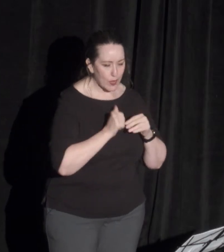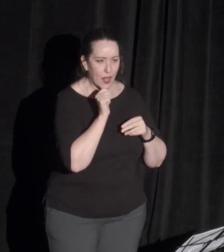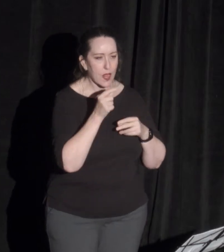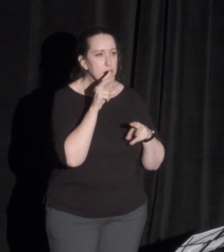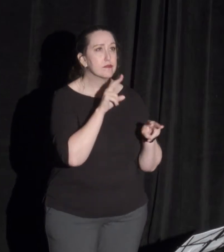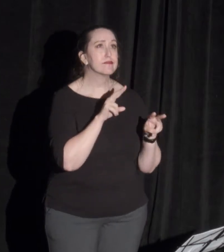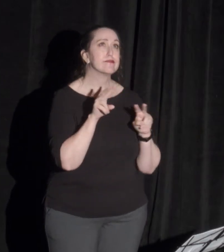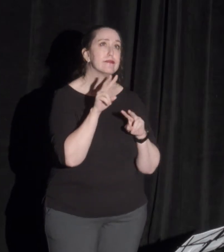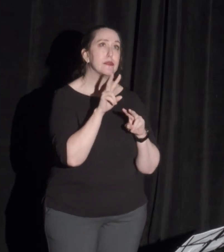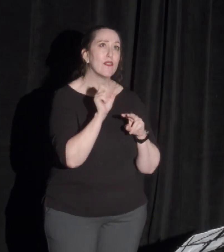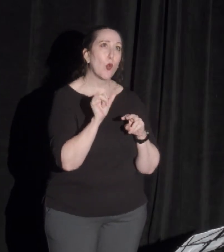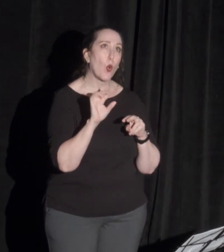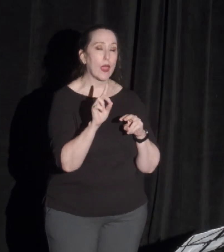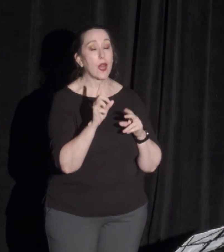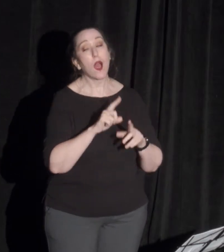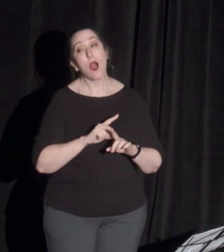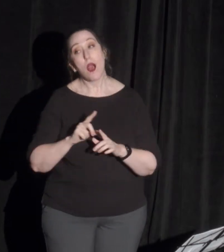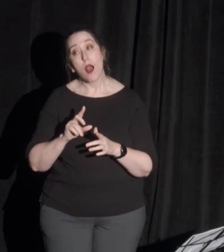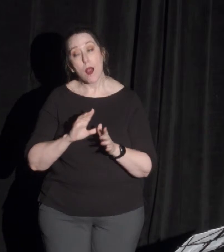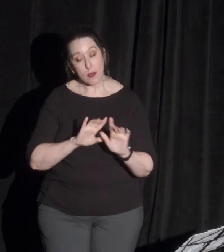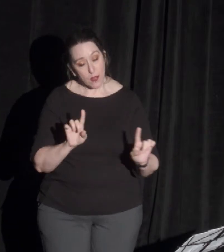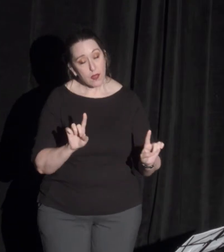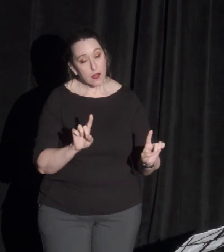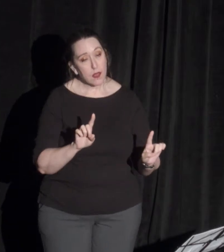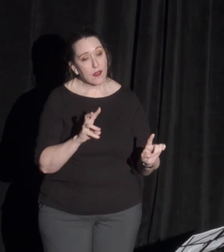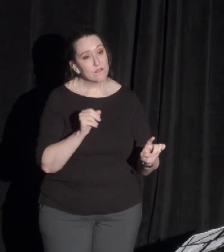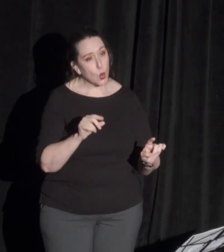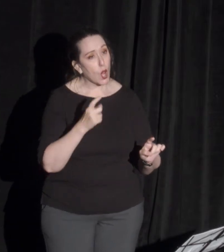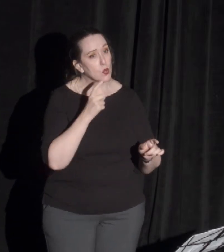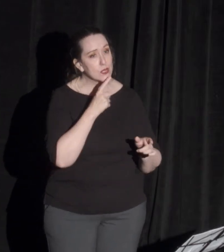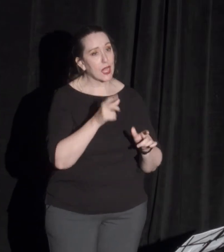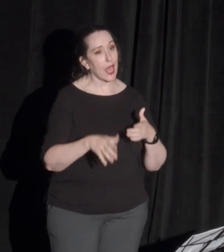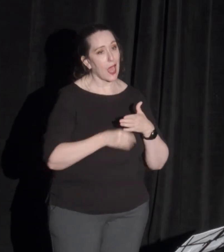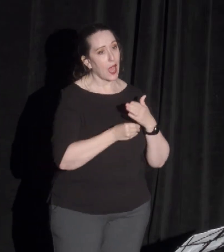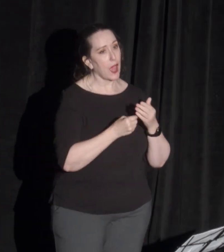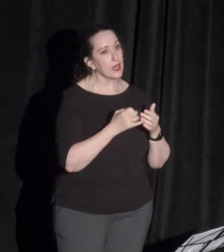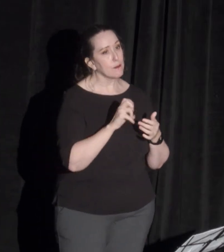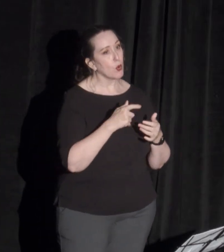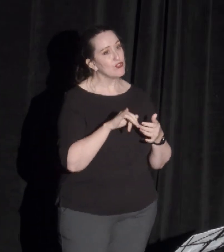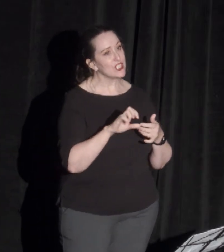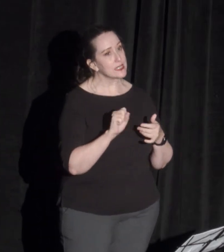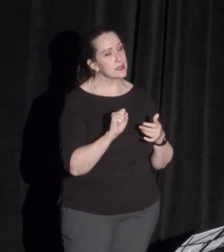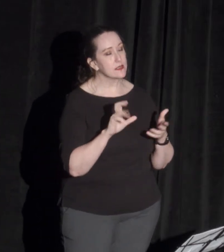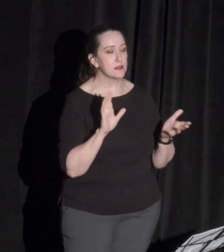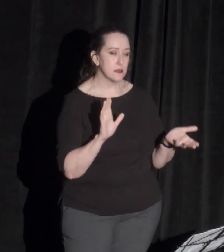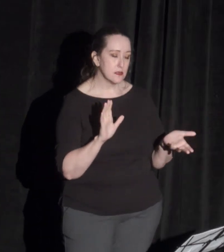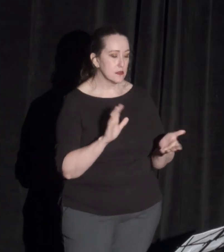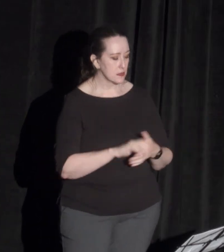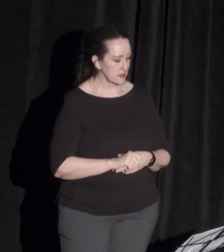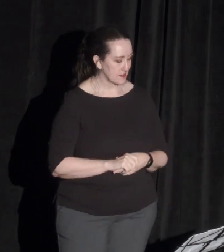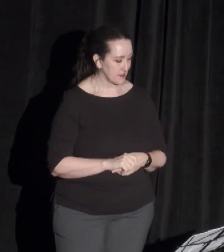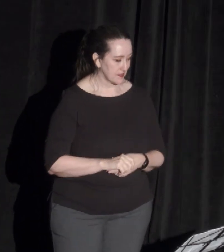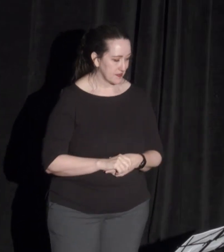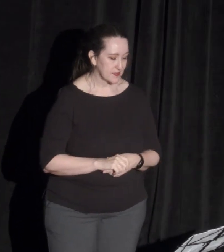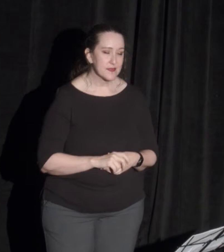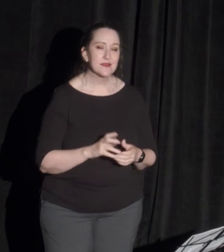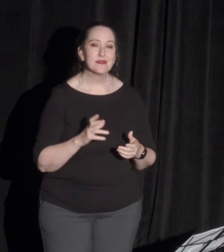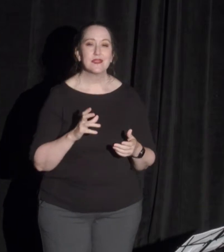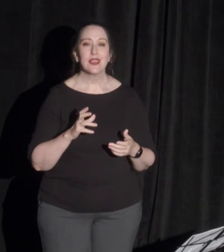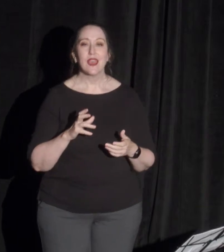the void. Although the void did recently add some really nice emojis. It's true. All right, so here are the